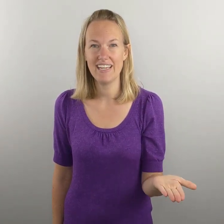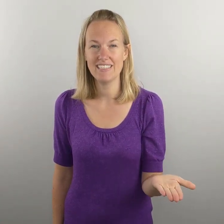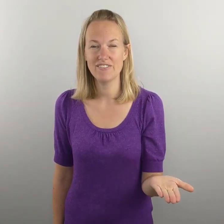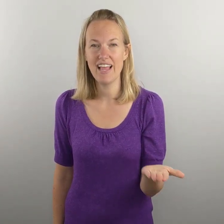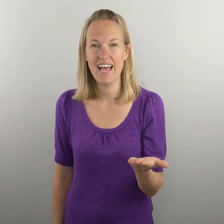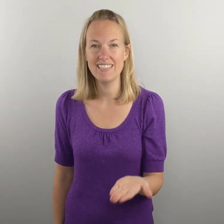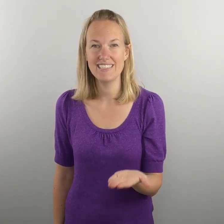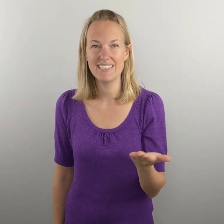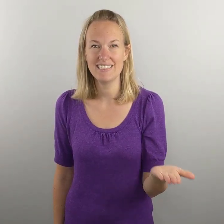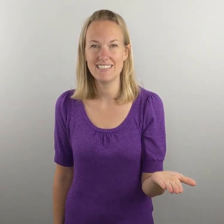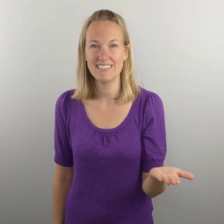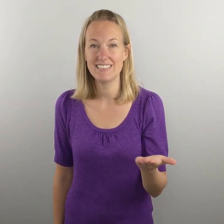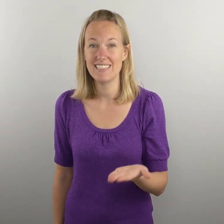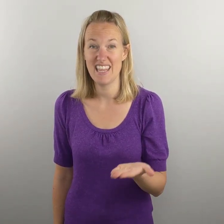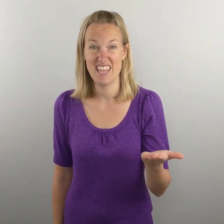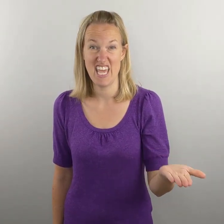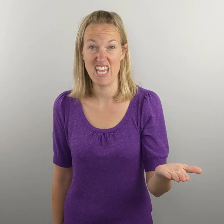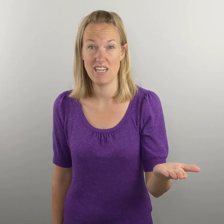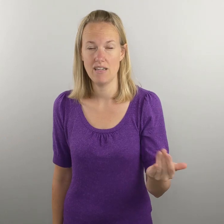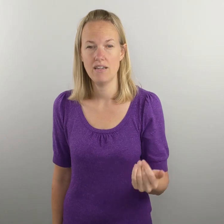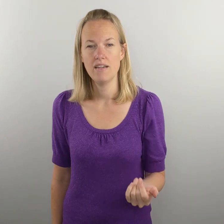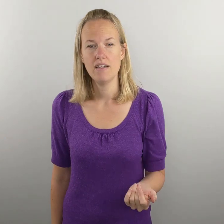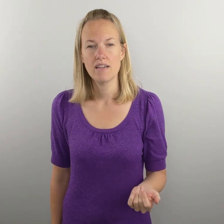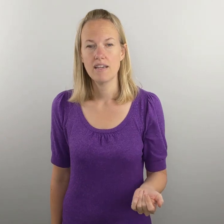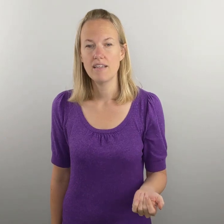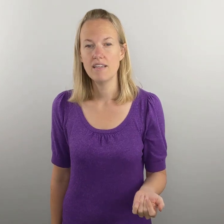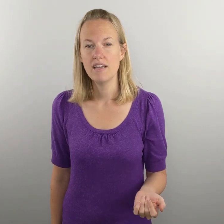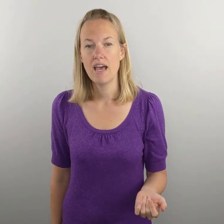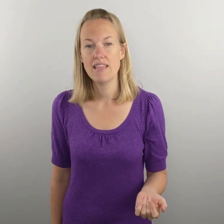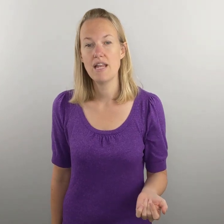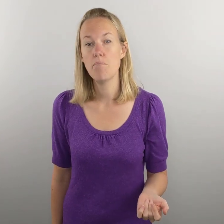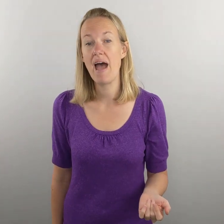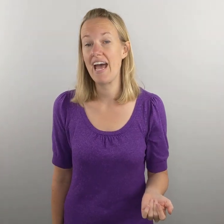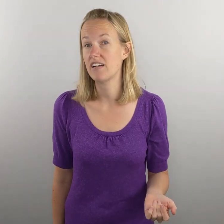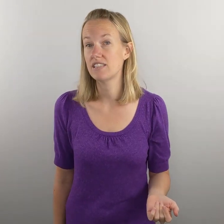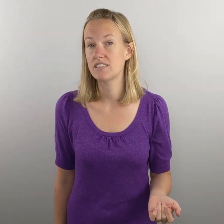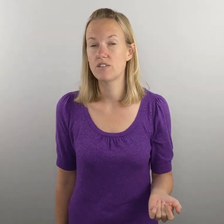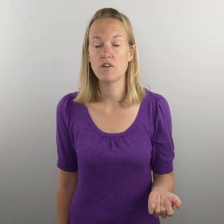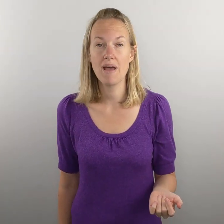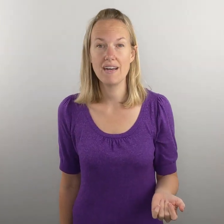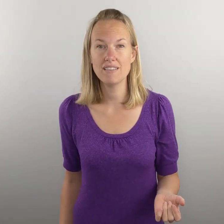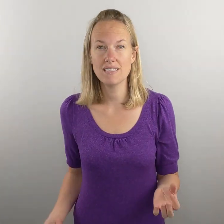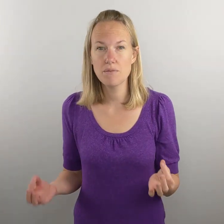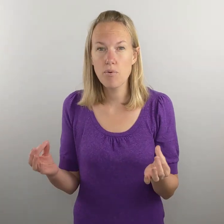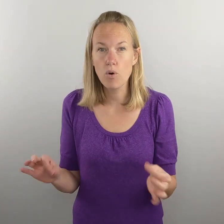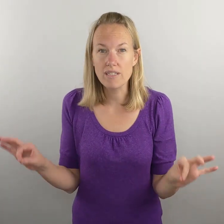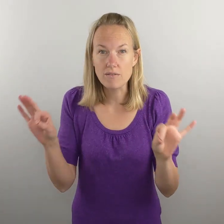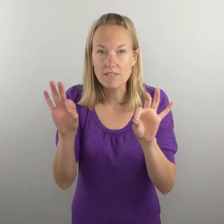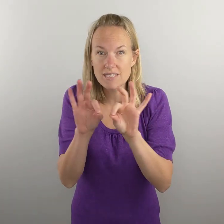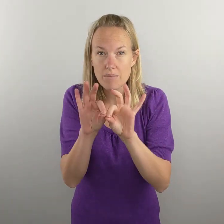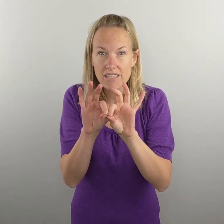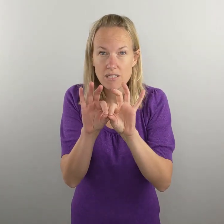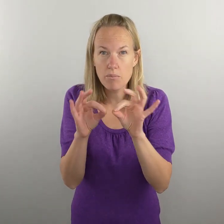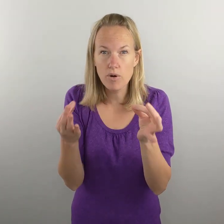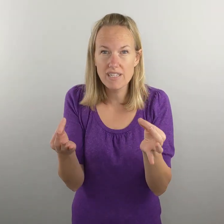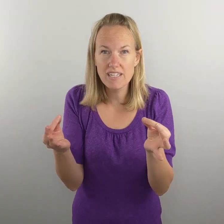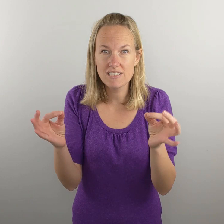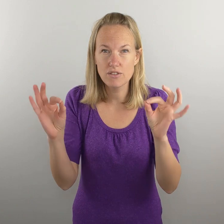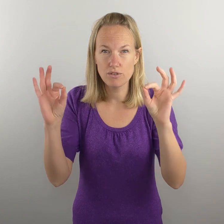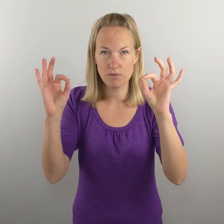is flat, just thing. Okay, and then matters. So for matters, it's important. When something is important, it's those